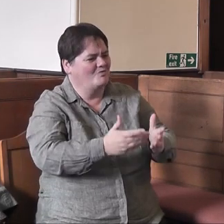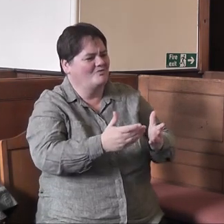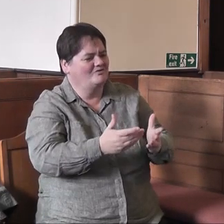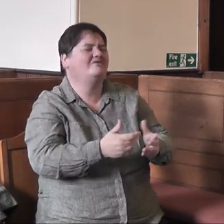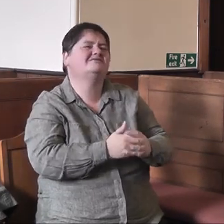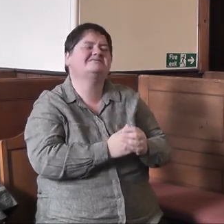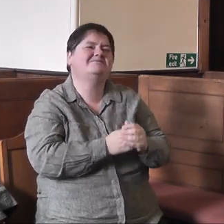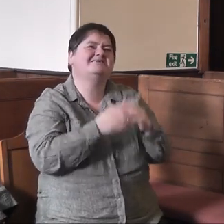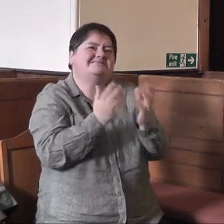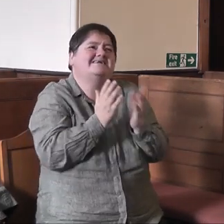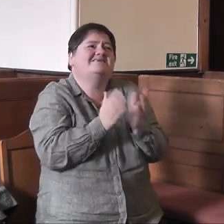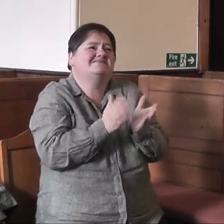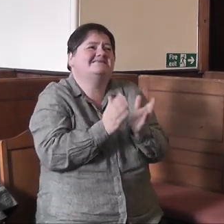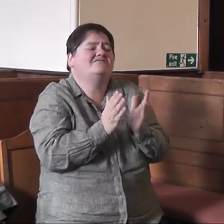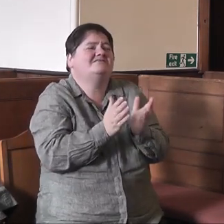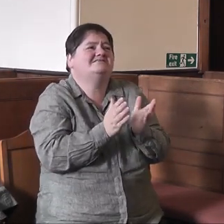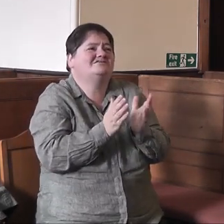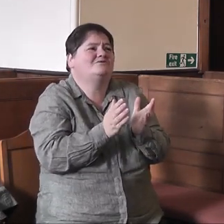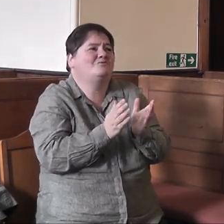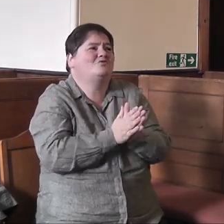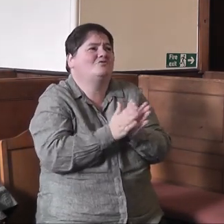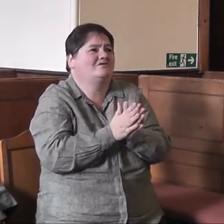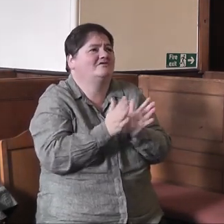born, it's like Saviour since you were born.